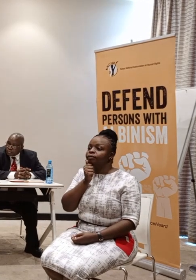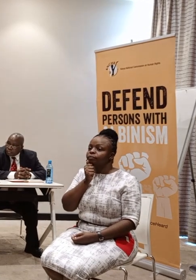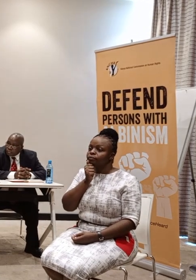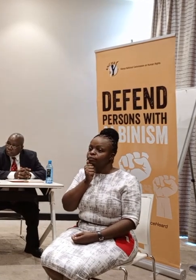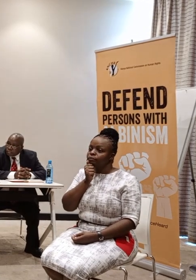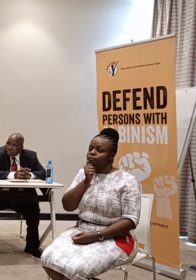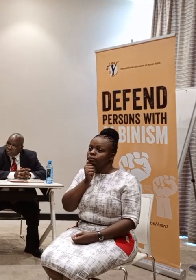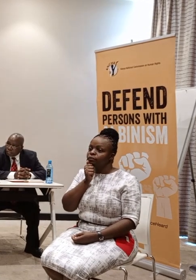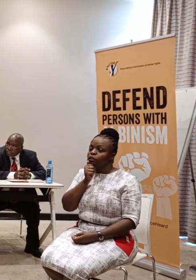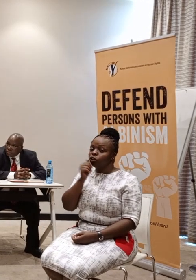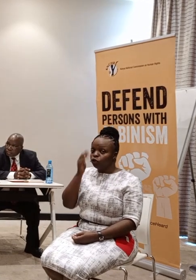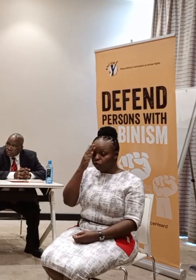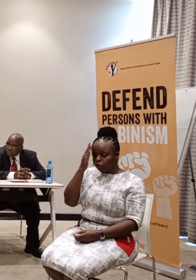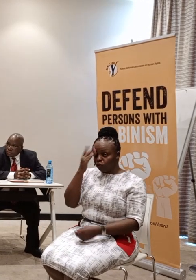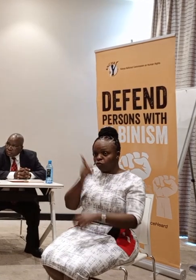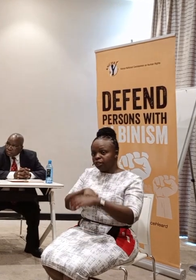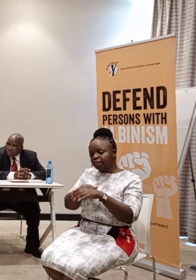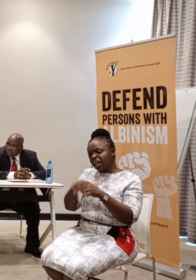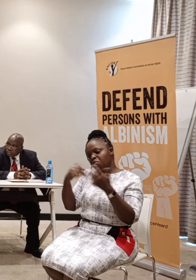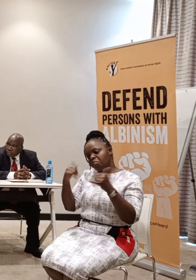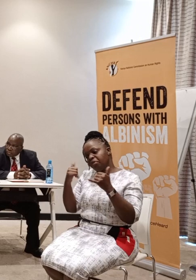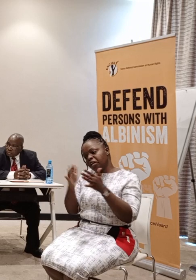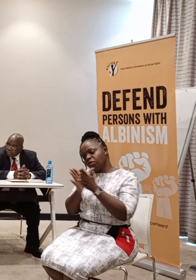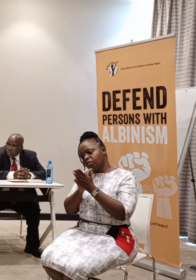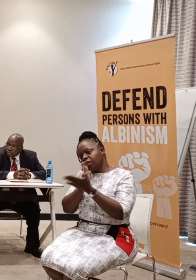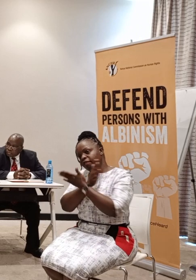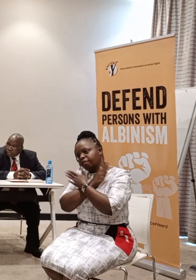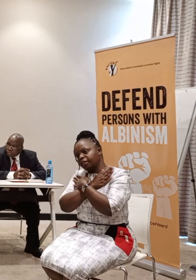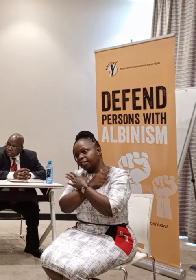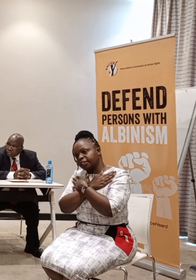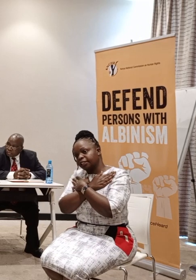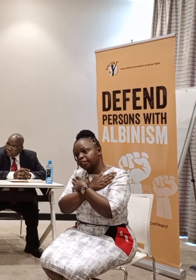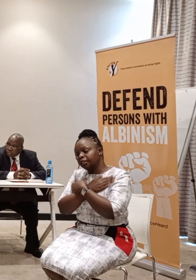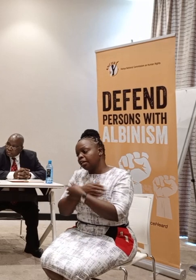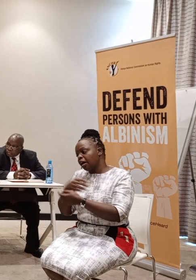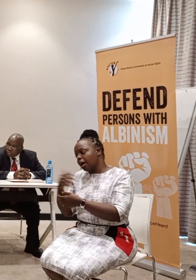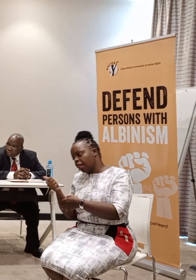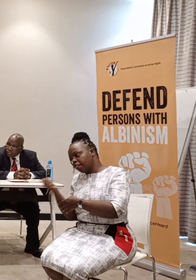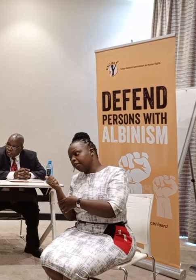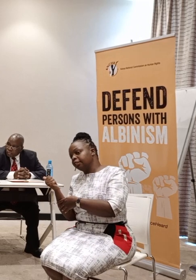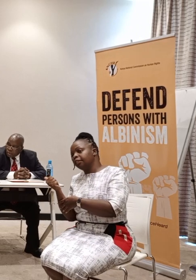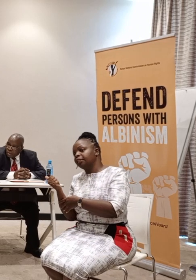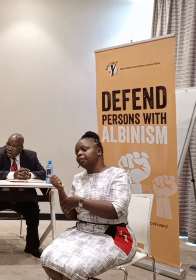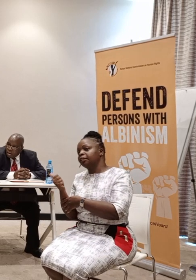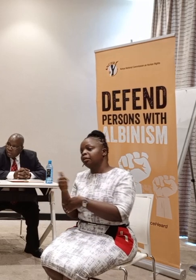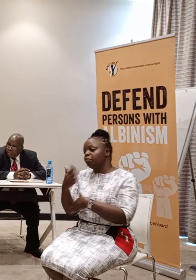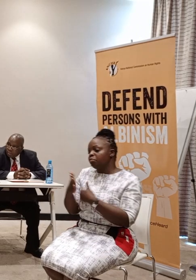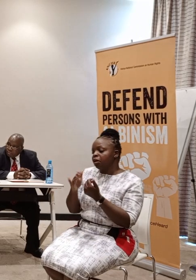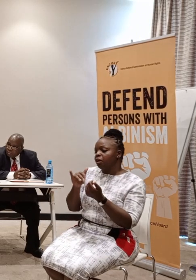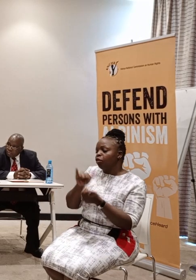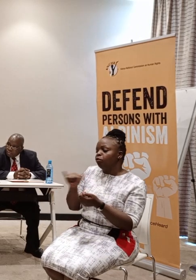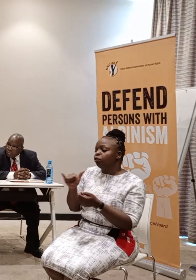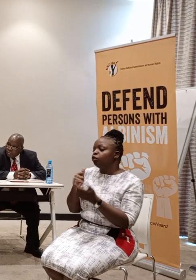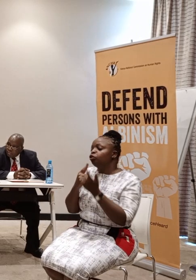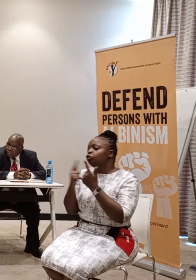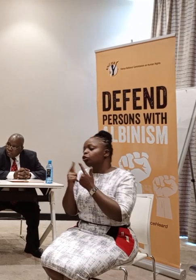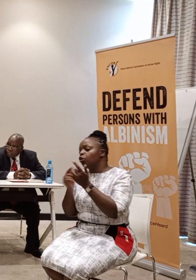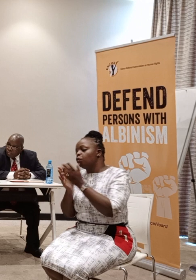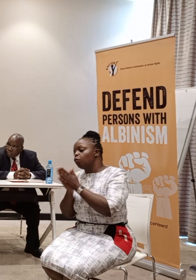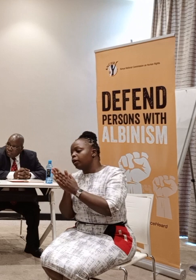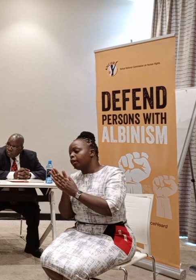you have with friends, given that some of them, or even those you talk to, come